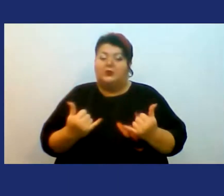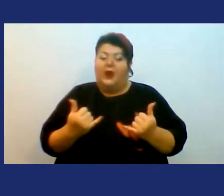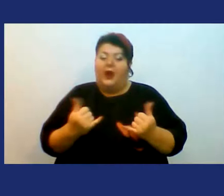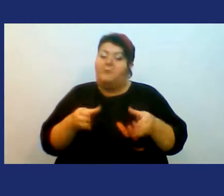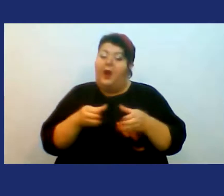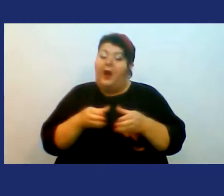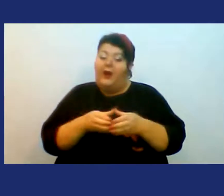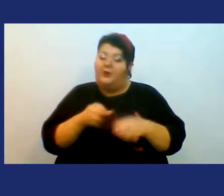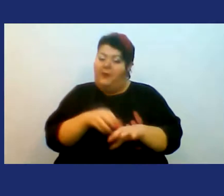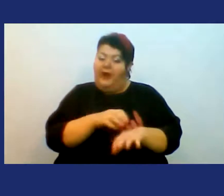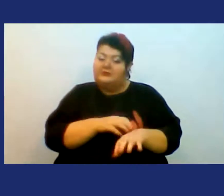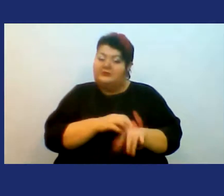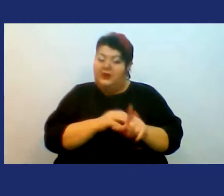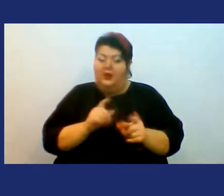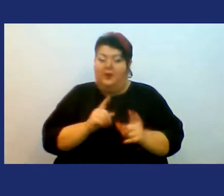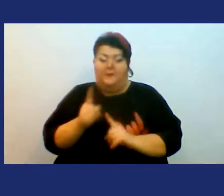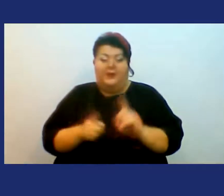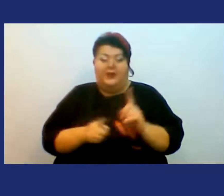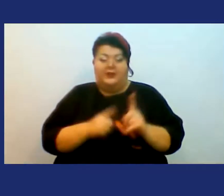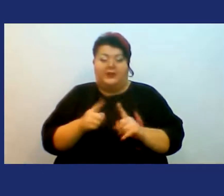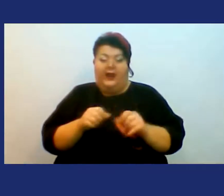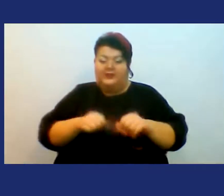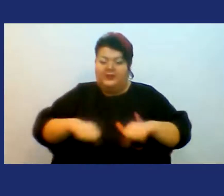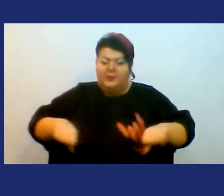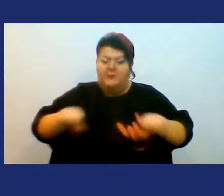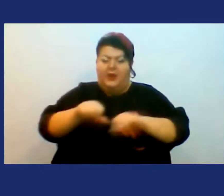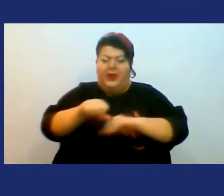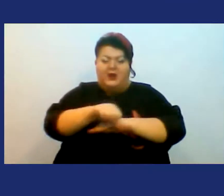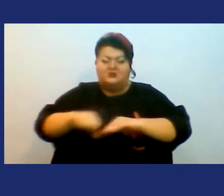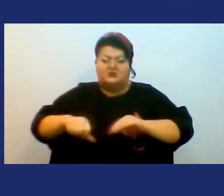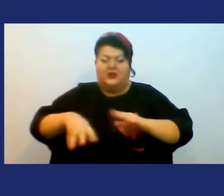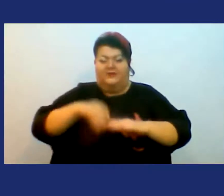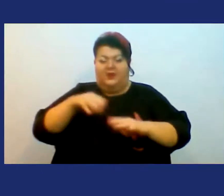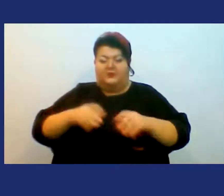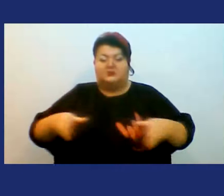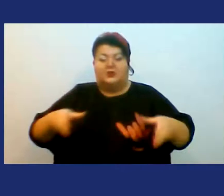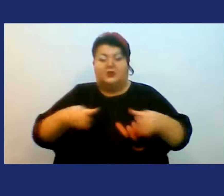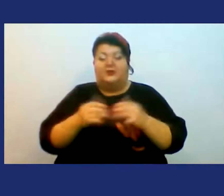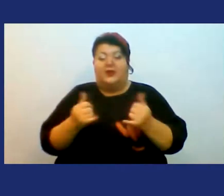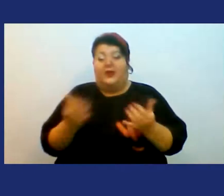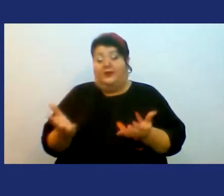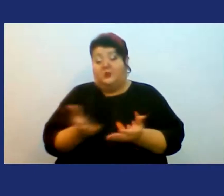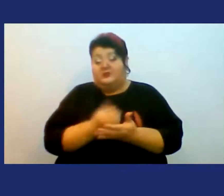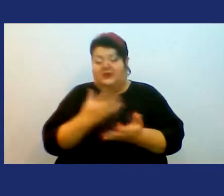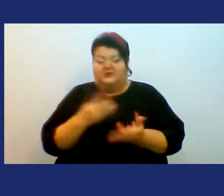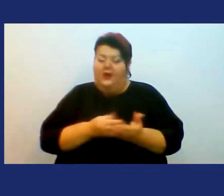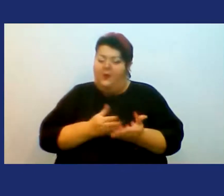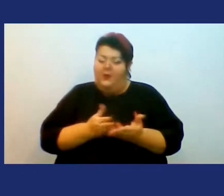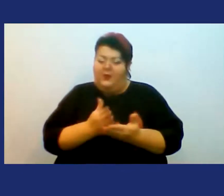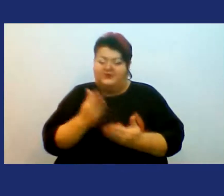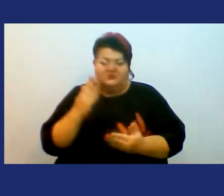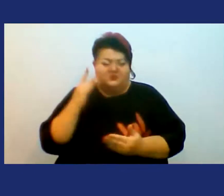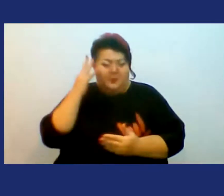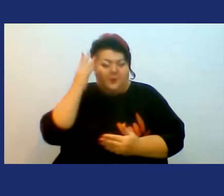advantage. This is something that's very much discouraged in other parts of the world, where